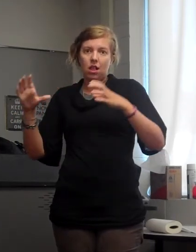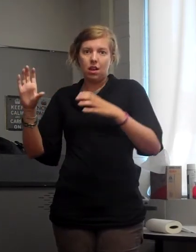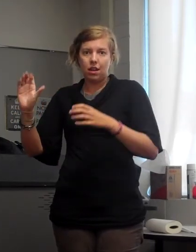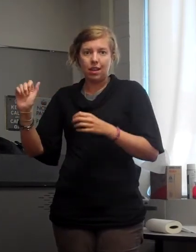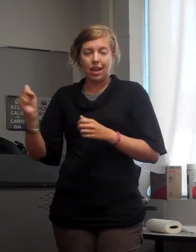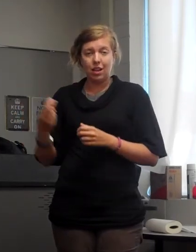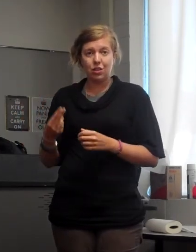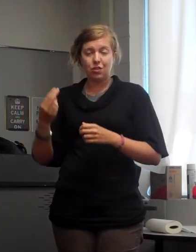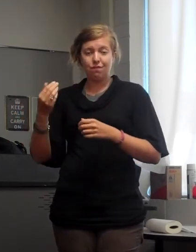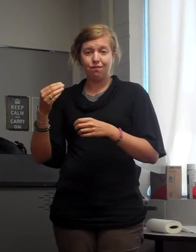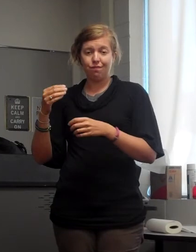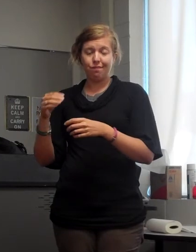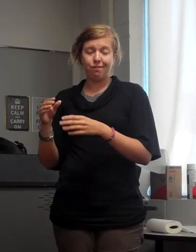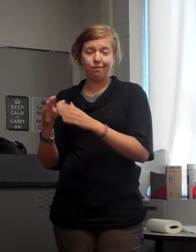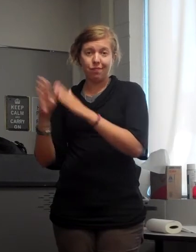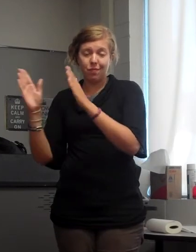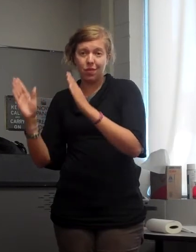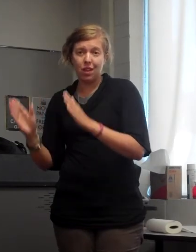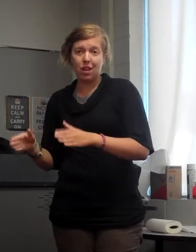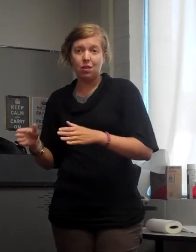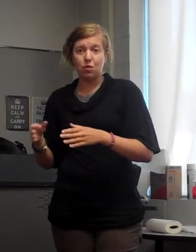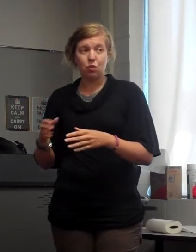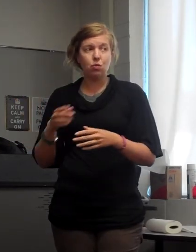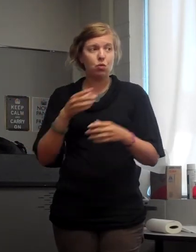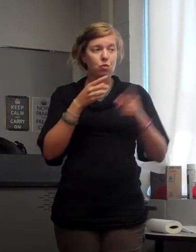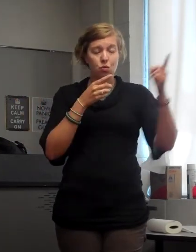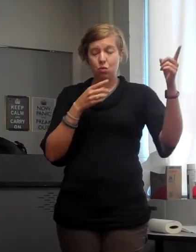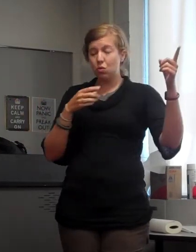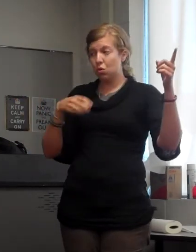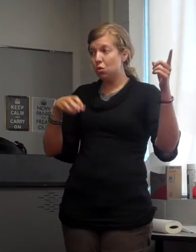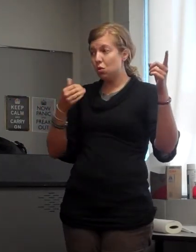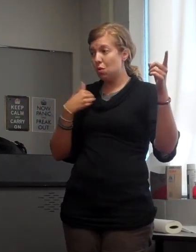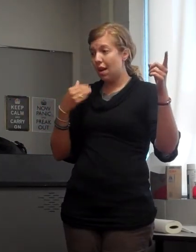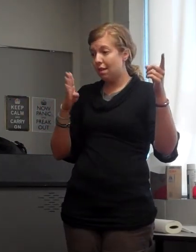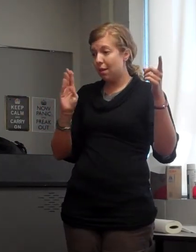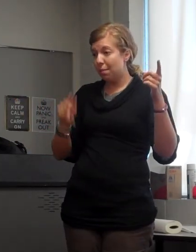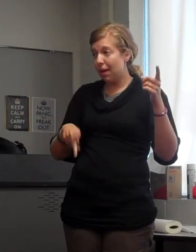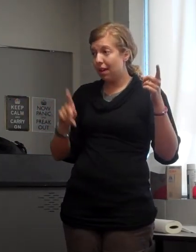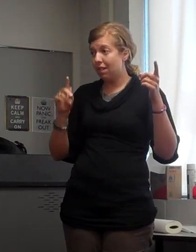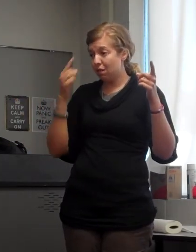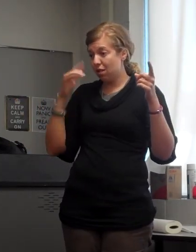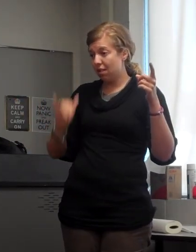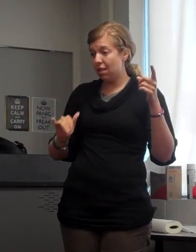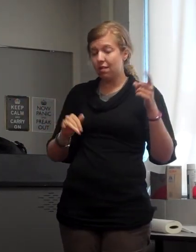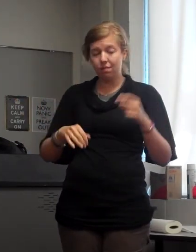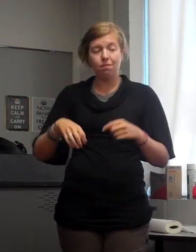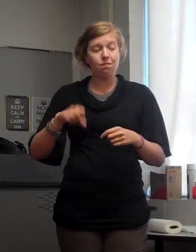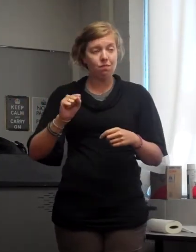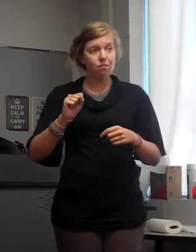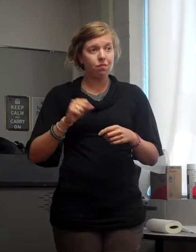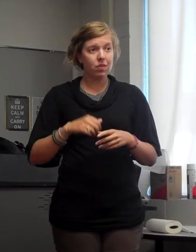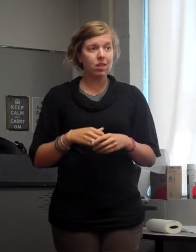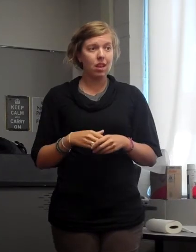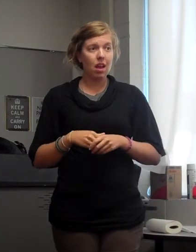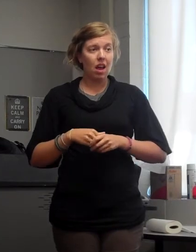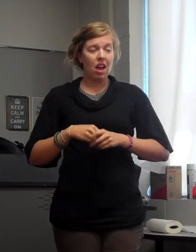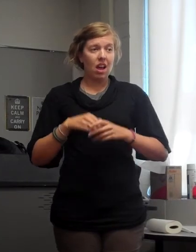do. Yeah. And I'm one of those people that I refuse to walk into a gas station, pay cash, then walk back